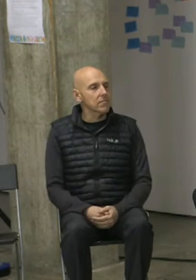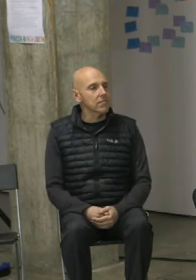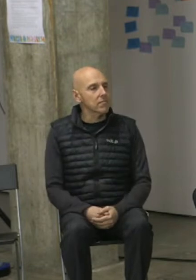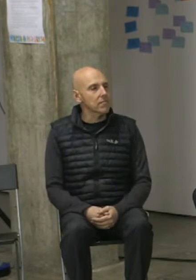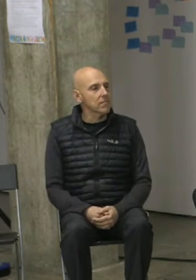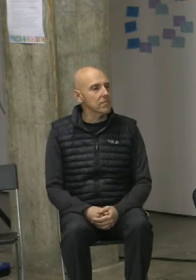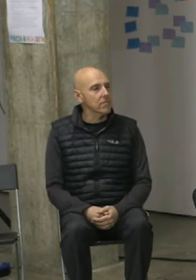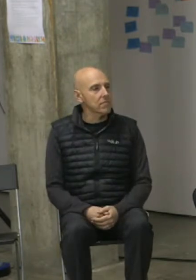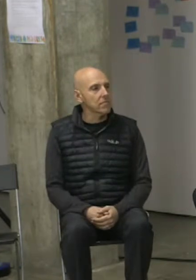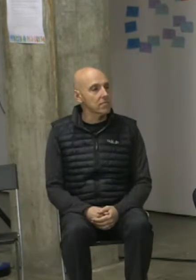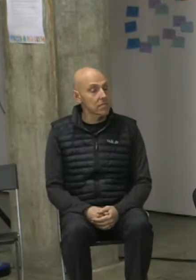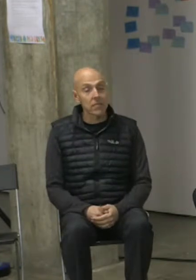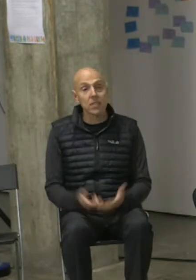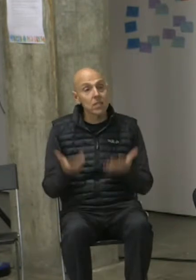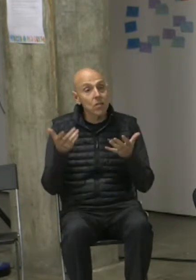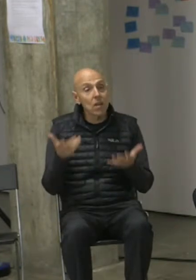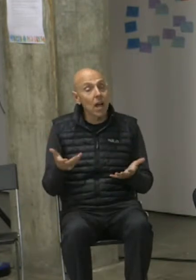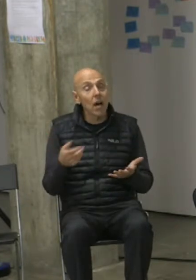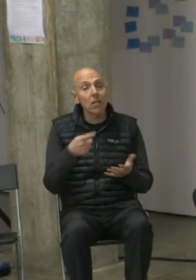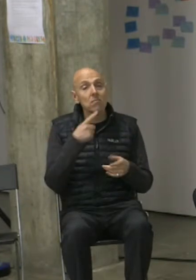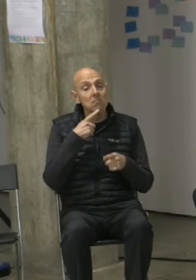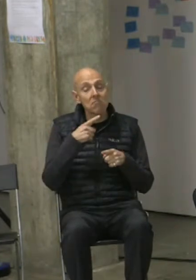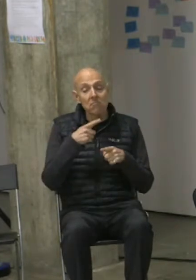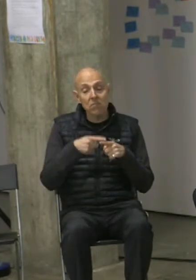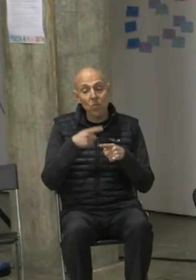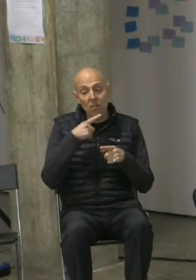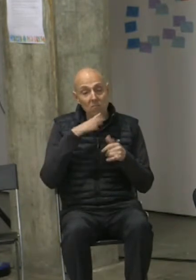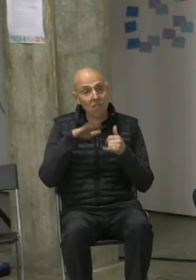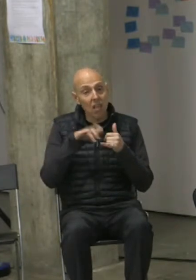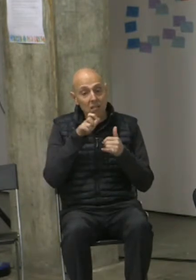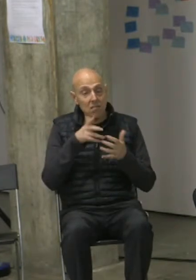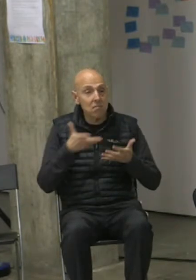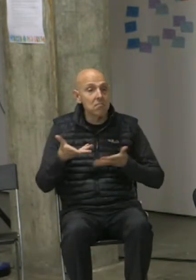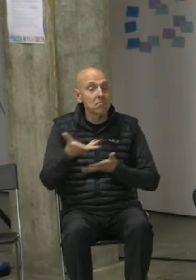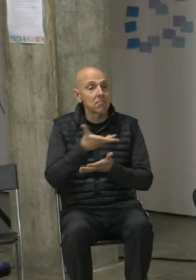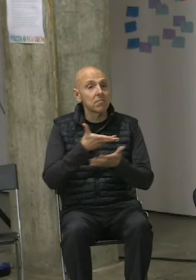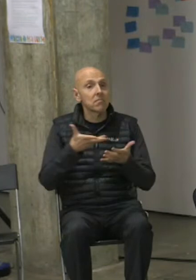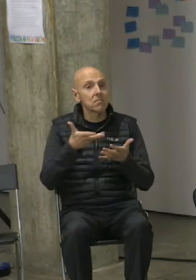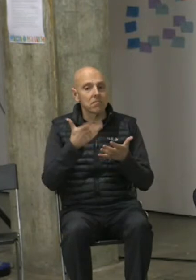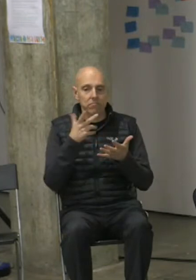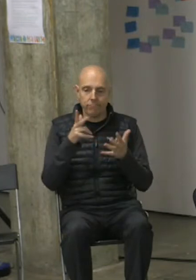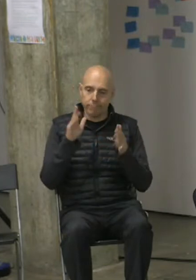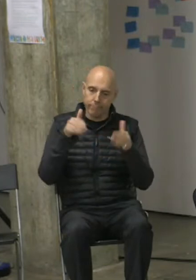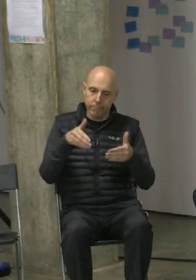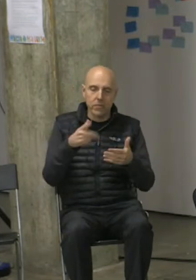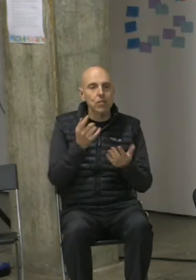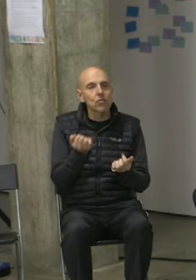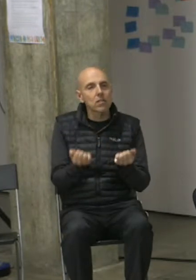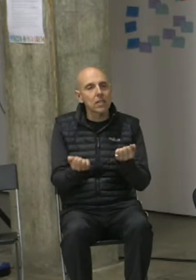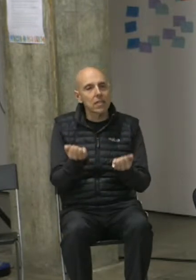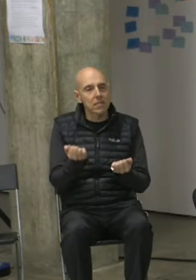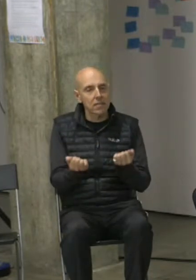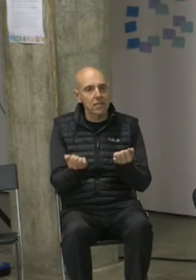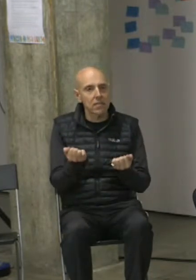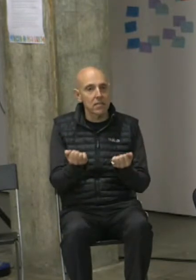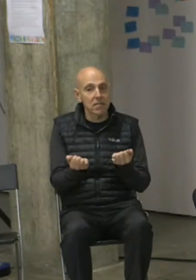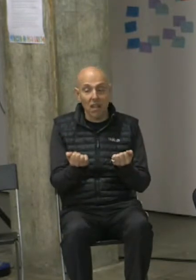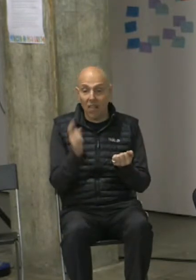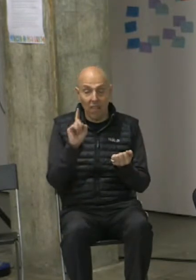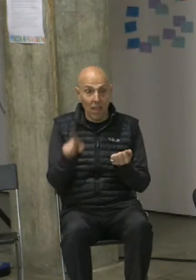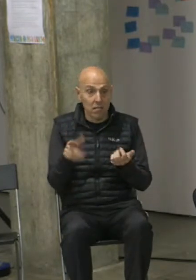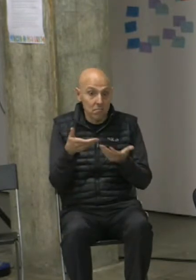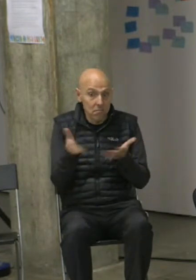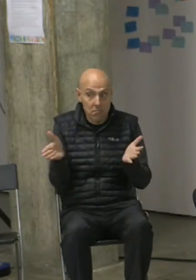to basically have a quick last discussion about justice and then just open up to